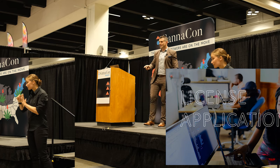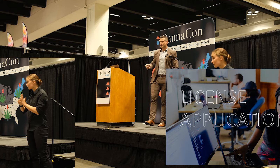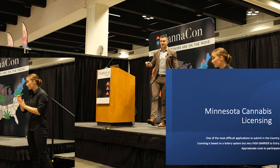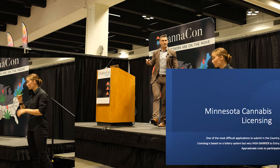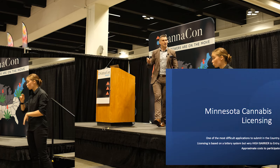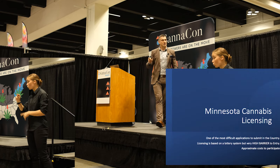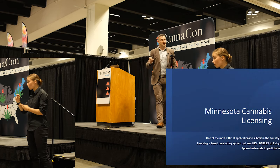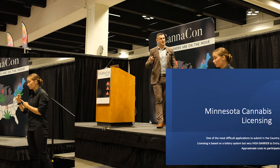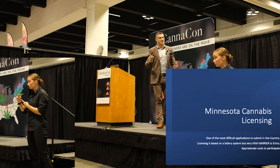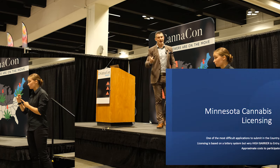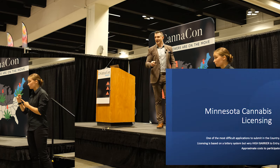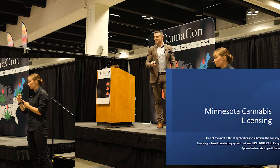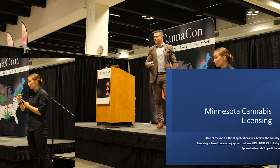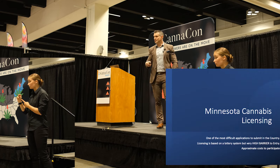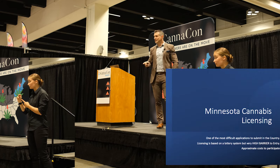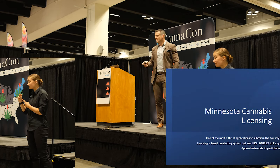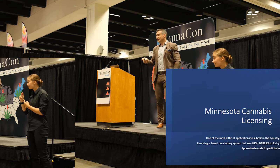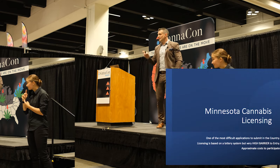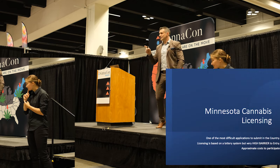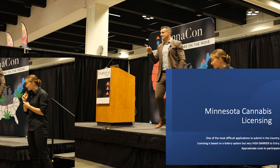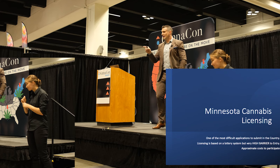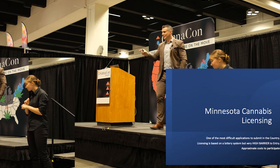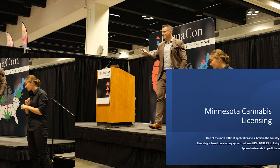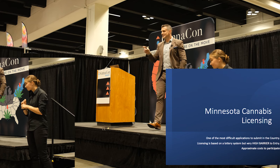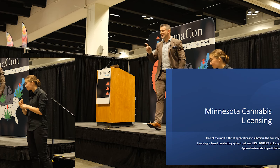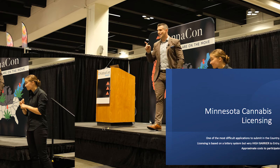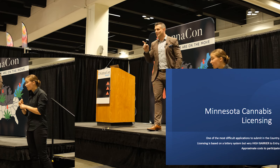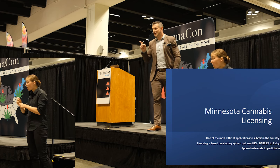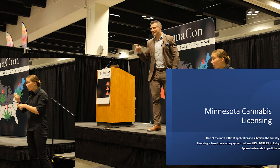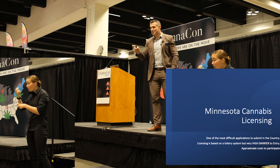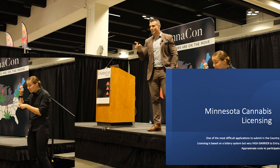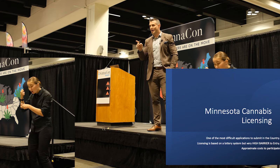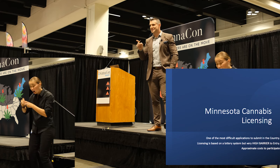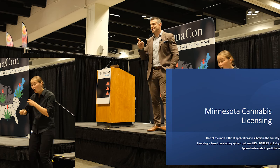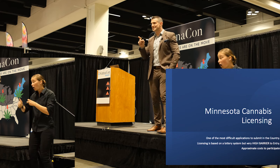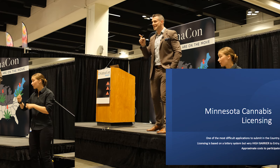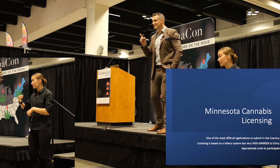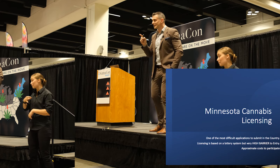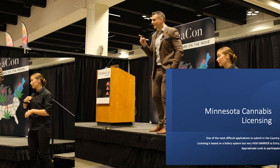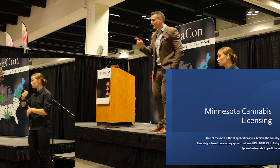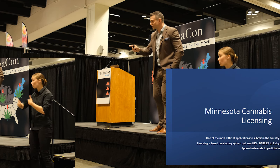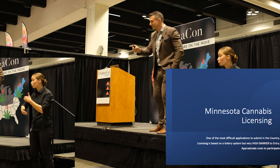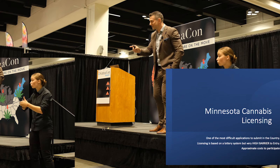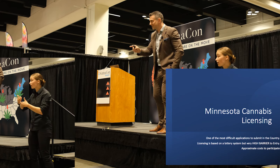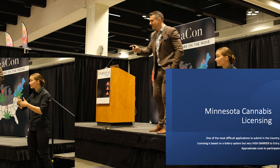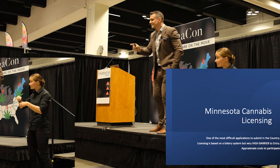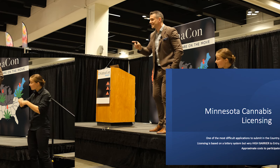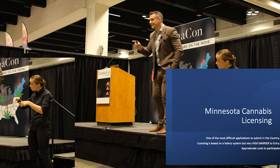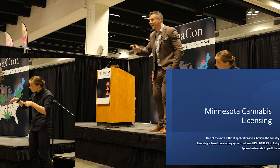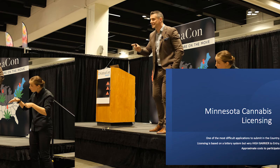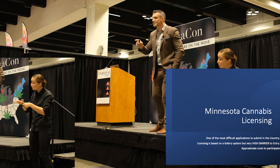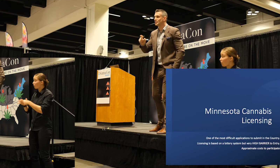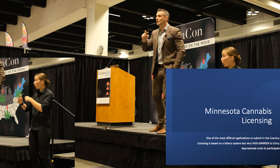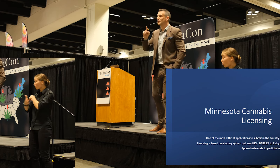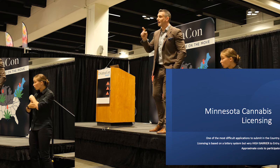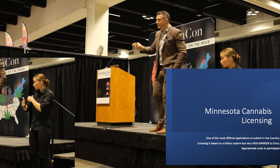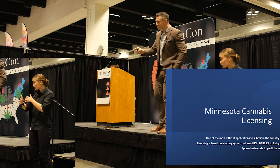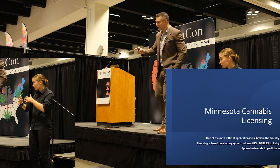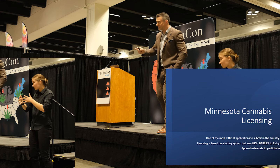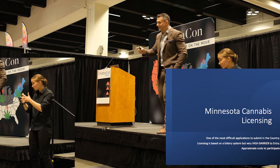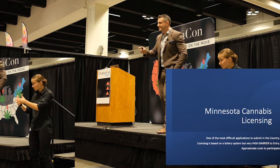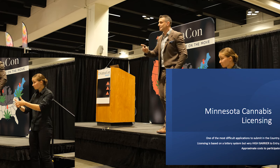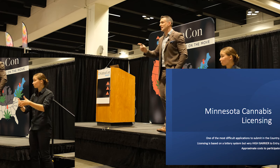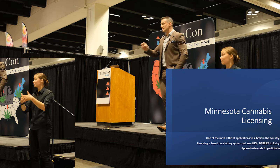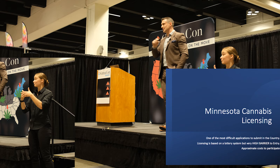Minnesota is actually the toughest application process in the country to get into a